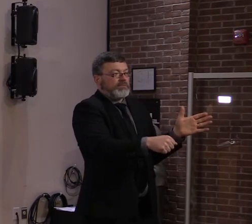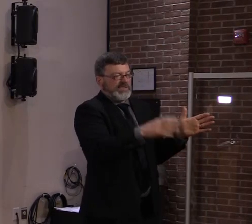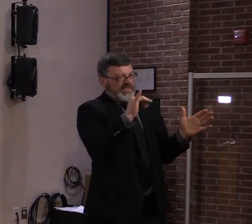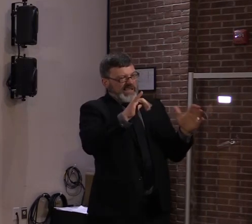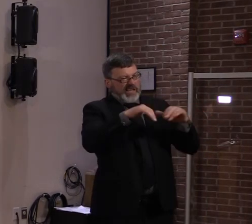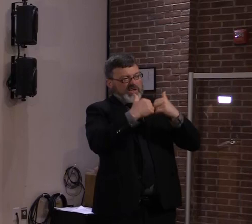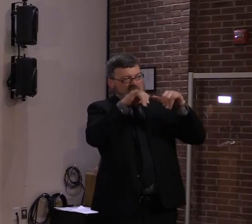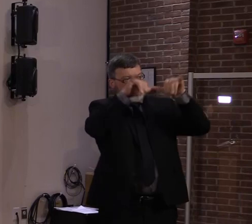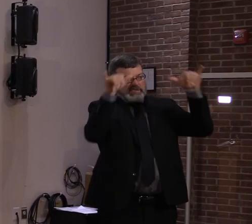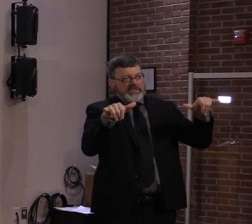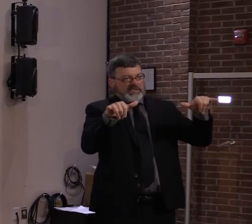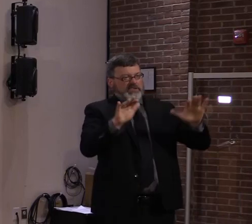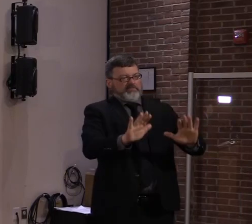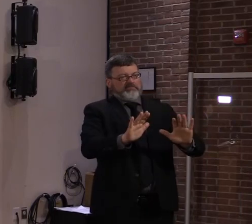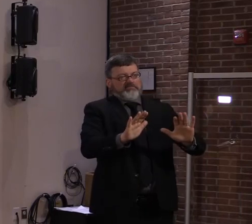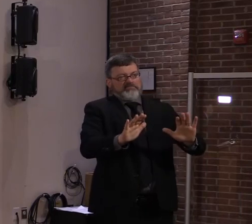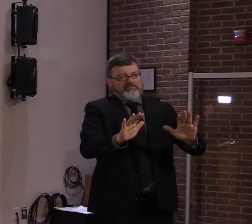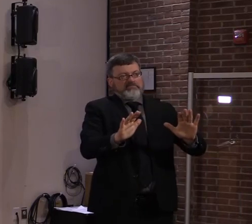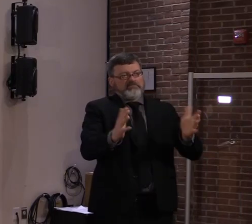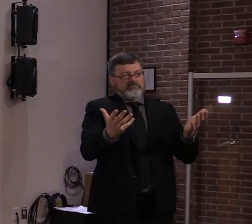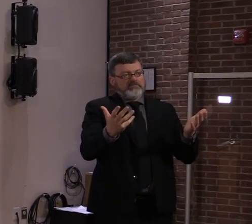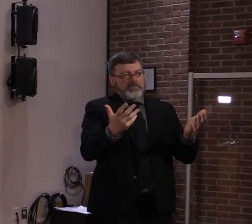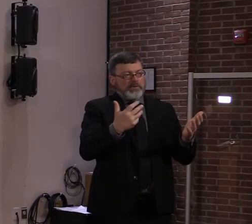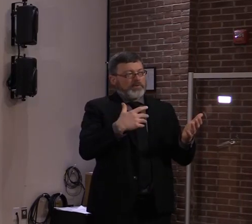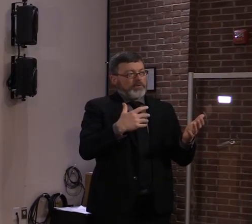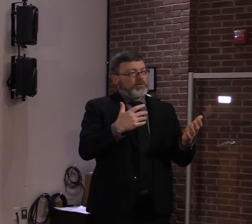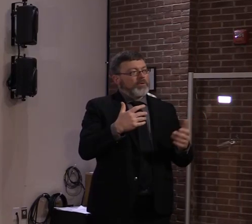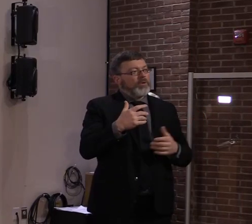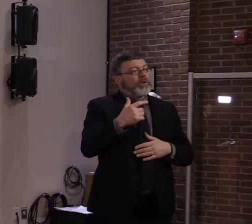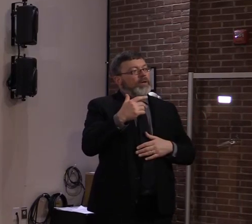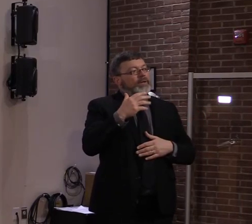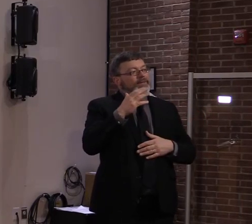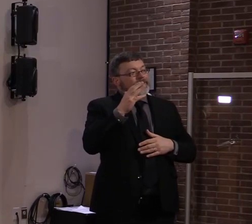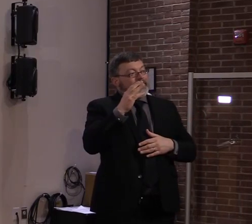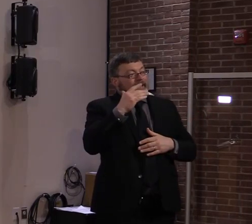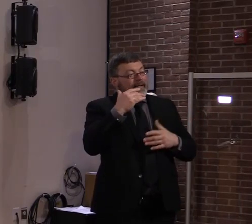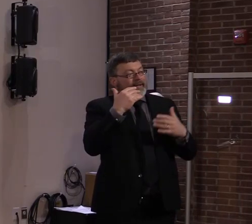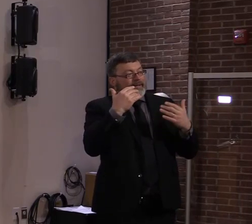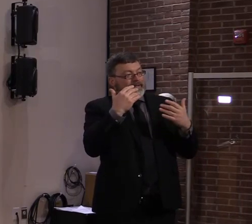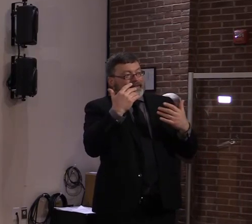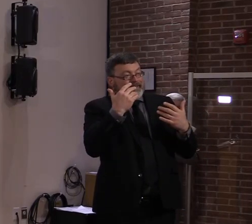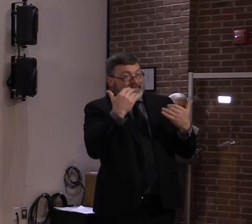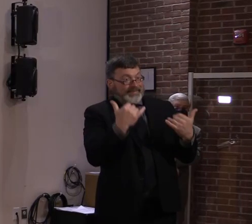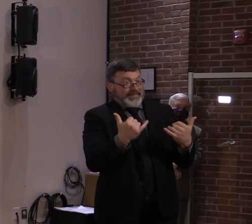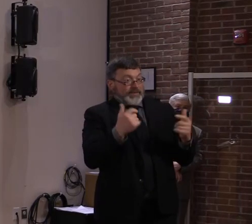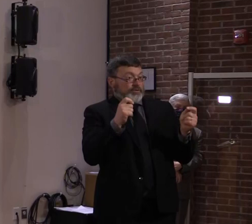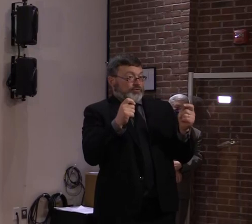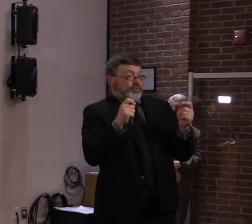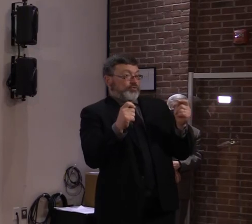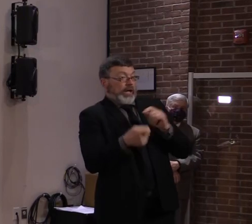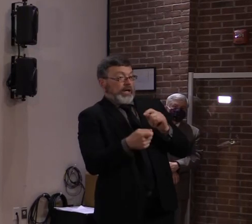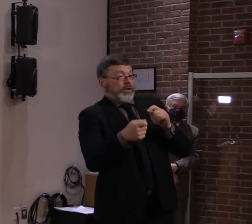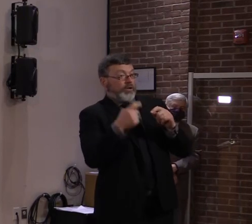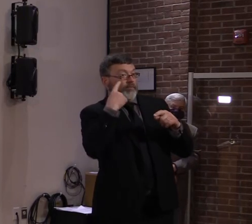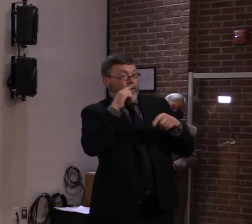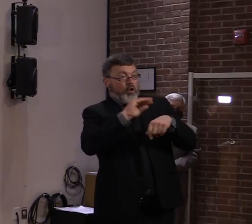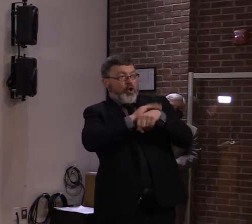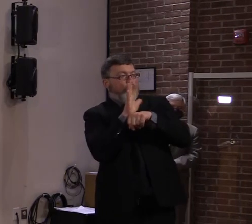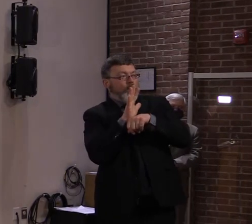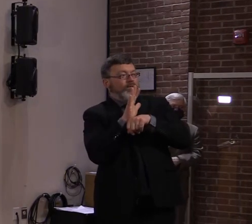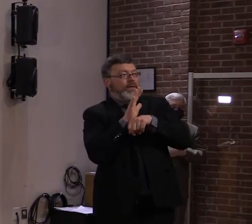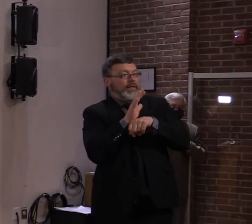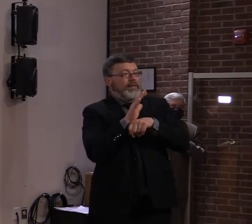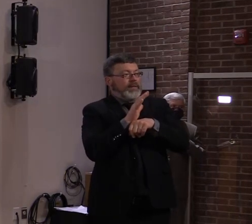the way our system was modified during COVID was around expediting claims to ensure that people weren't